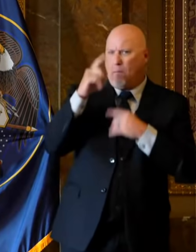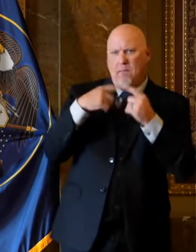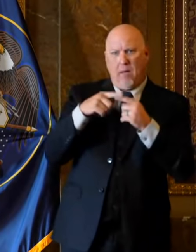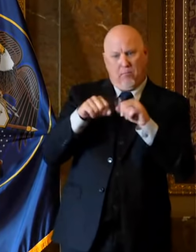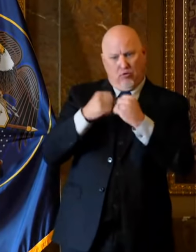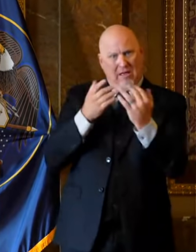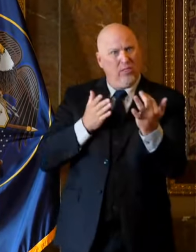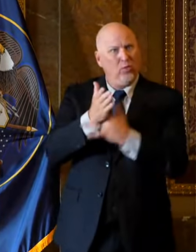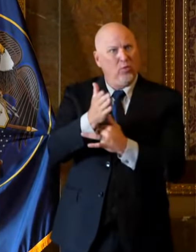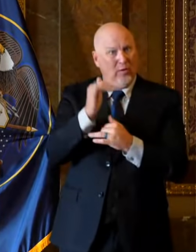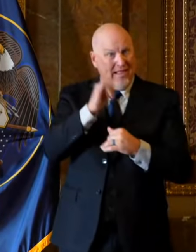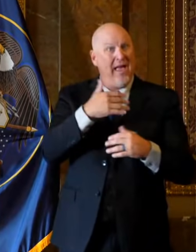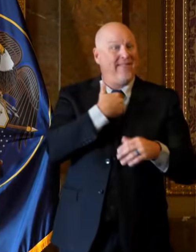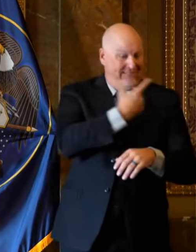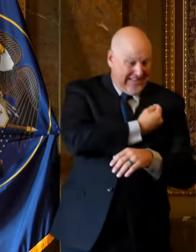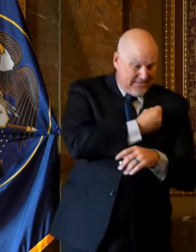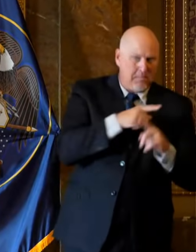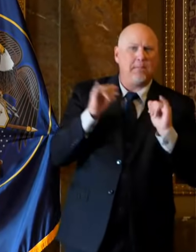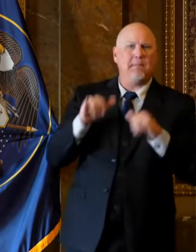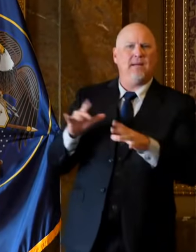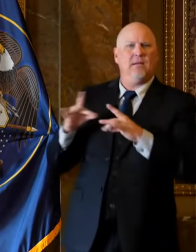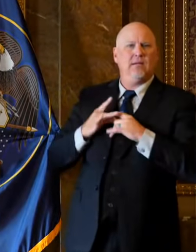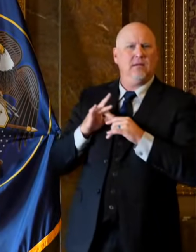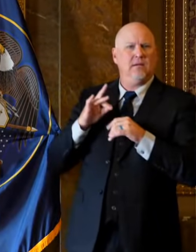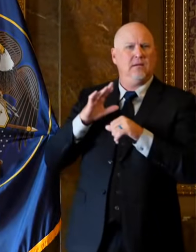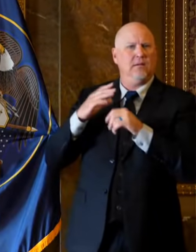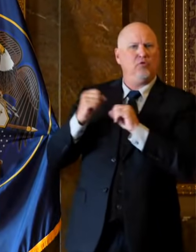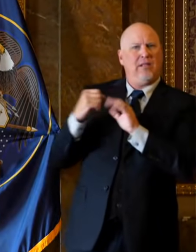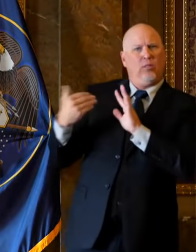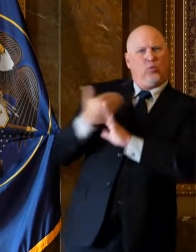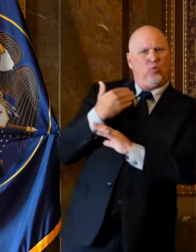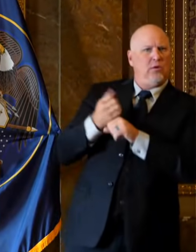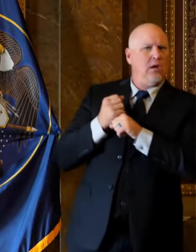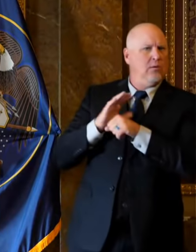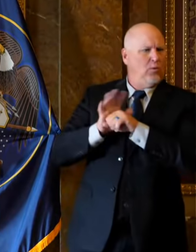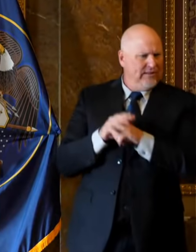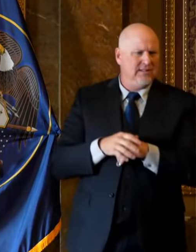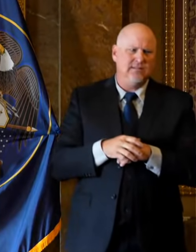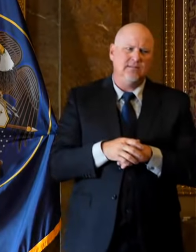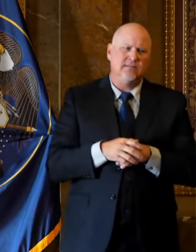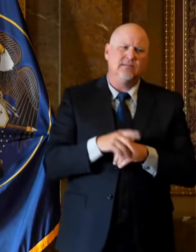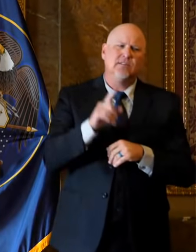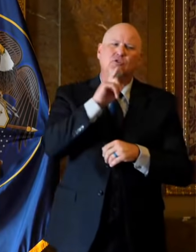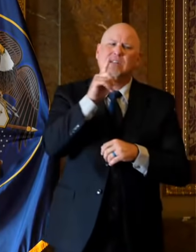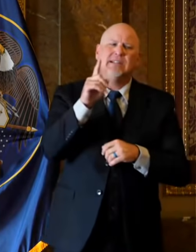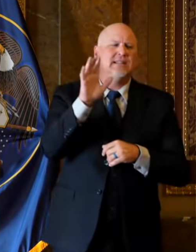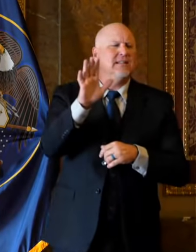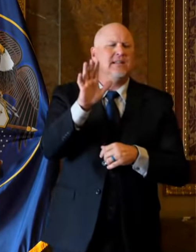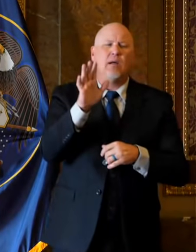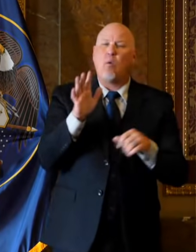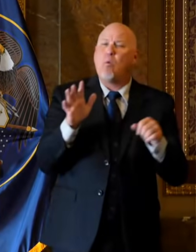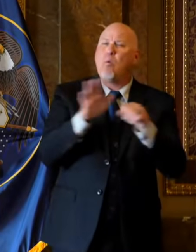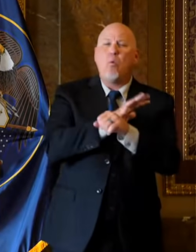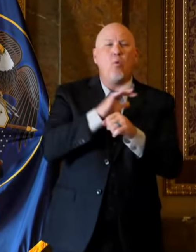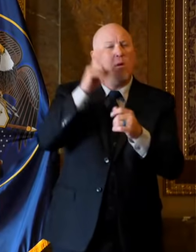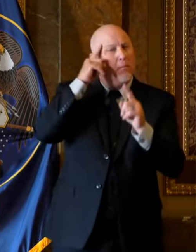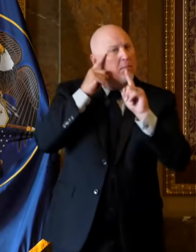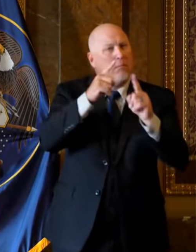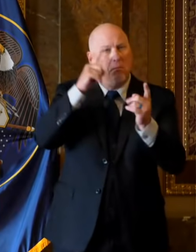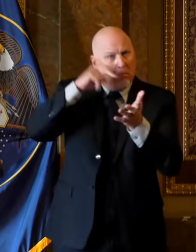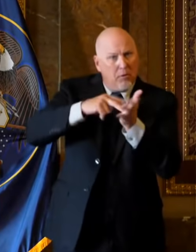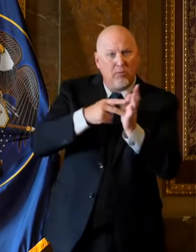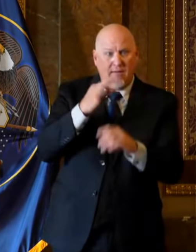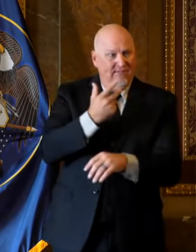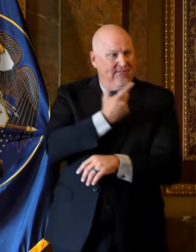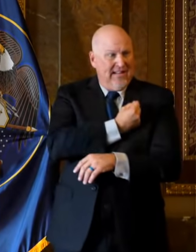The whole purpose of a vaccine and understanding, and of course I'm not a medical doctor, but the purpose of a vaccine again is to build